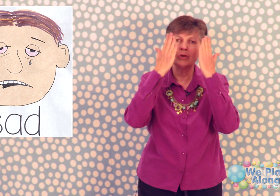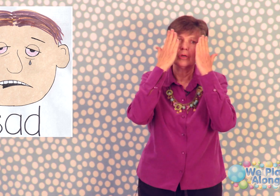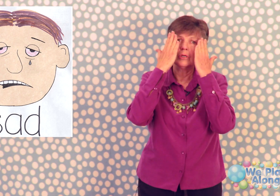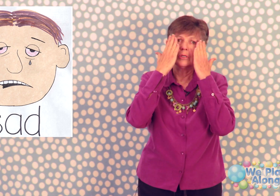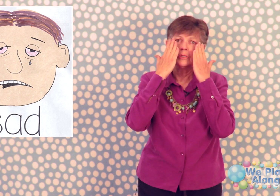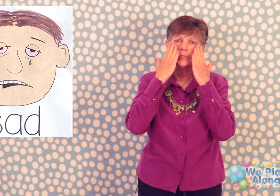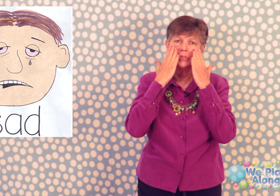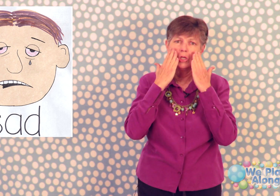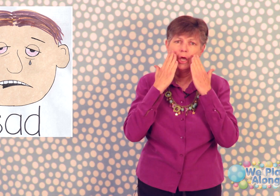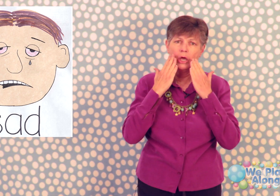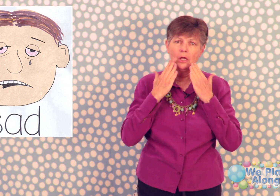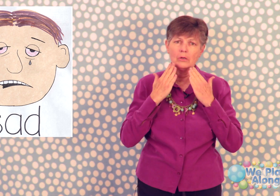for sad.